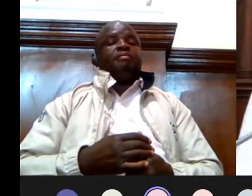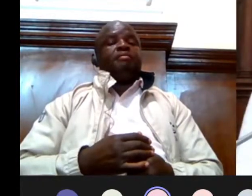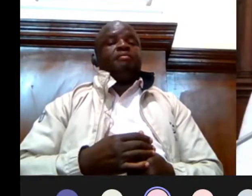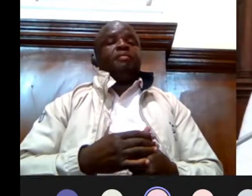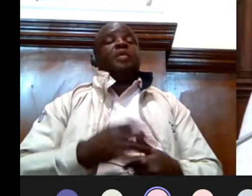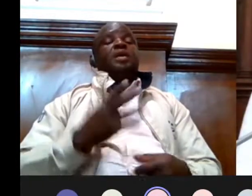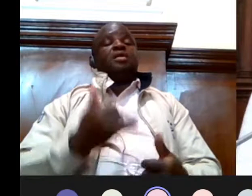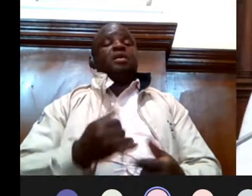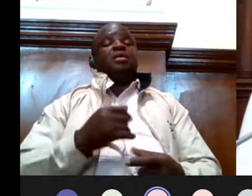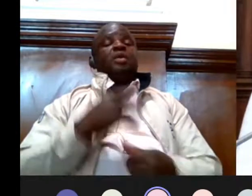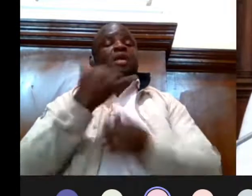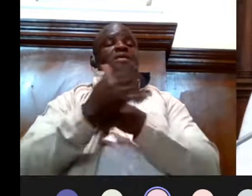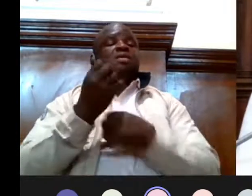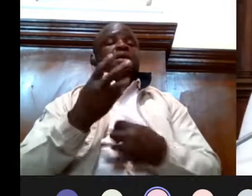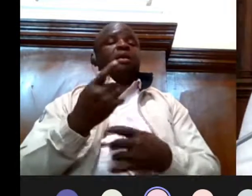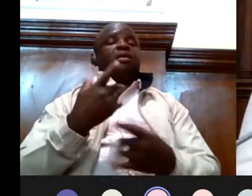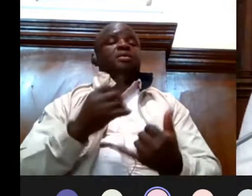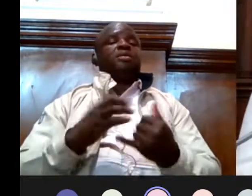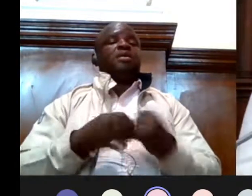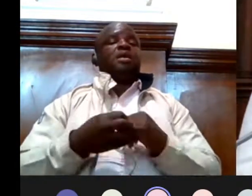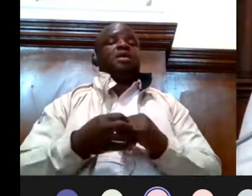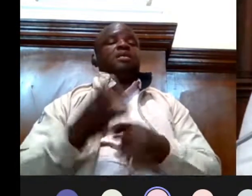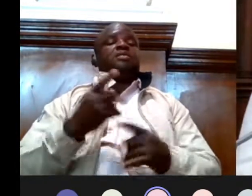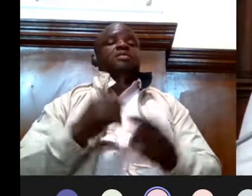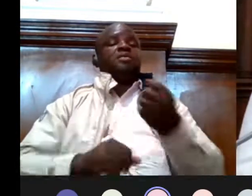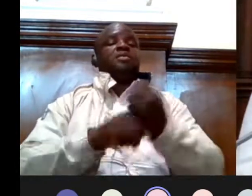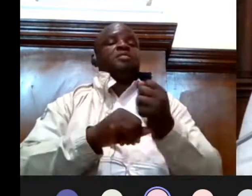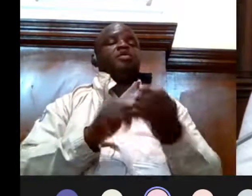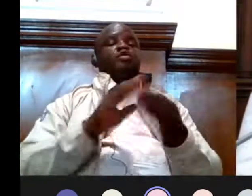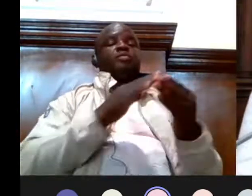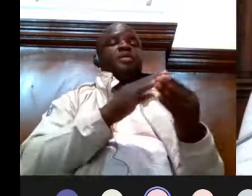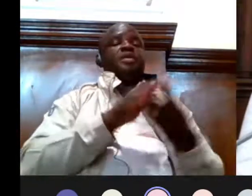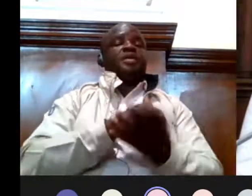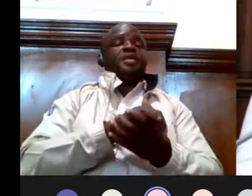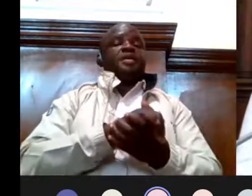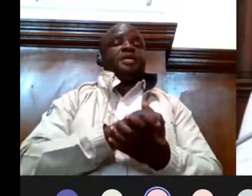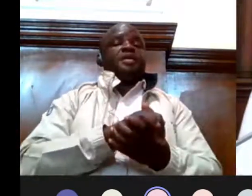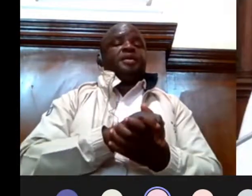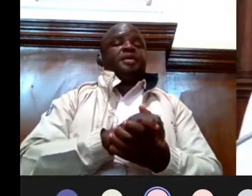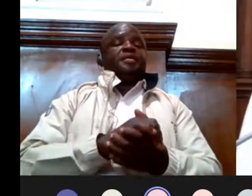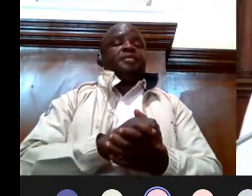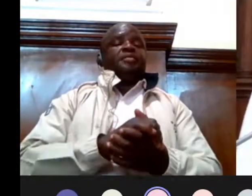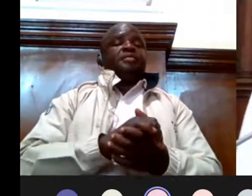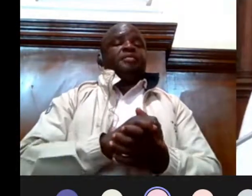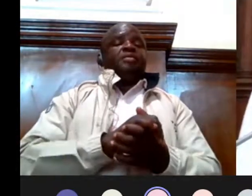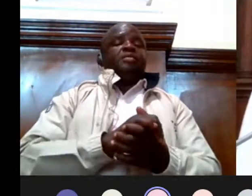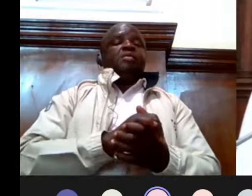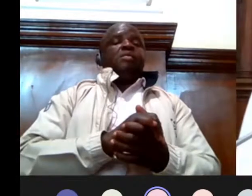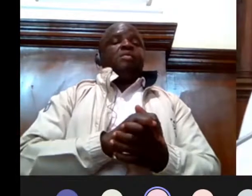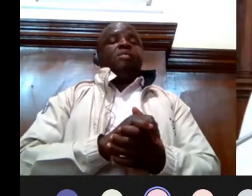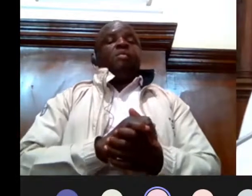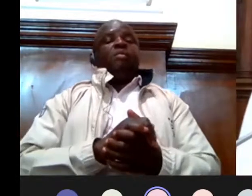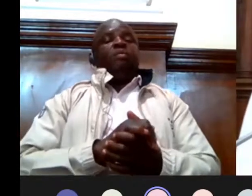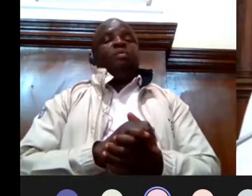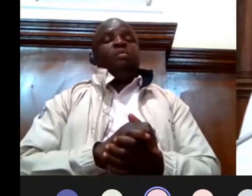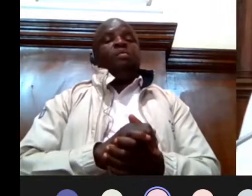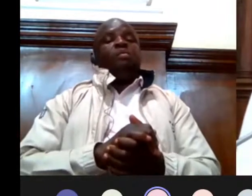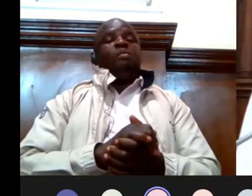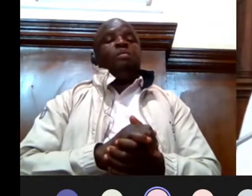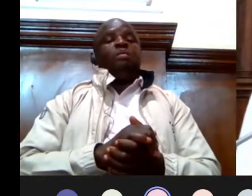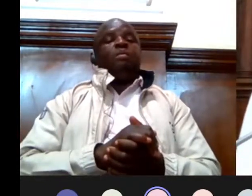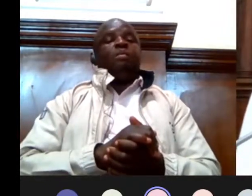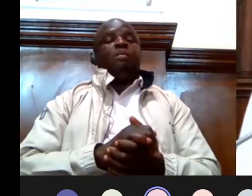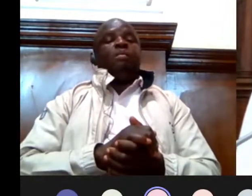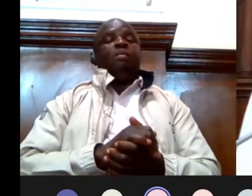population, with little or no regard to other countries. We have observed a